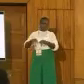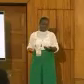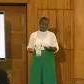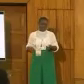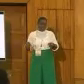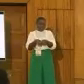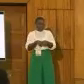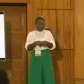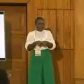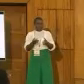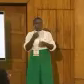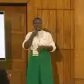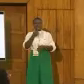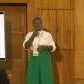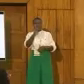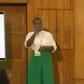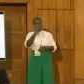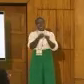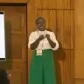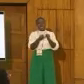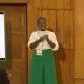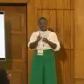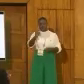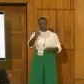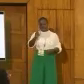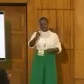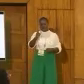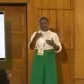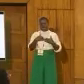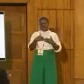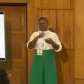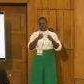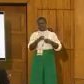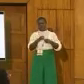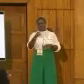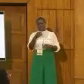wanted to mention one last one. There's also the cases of